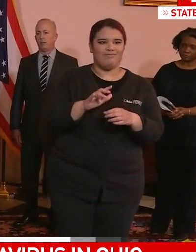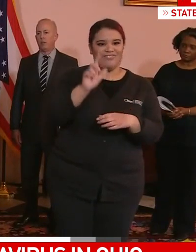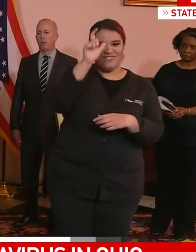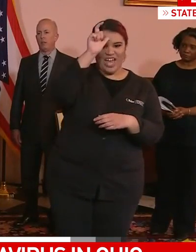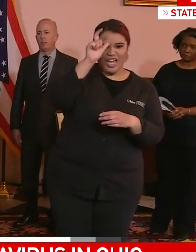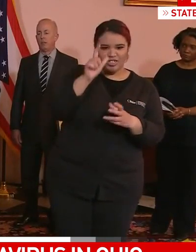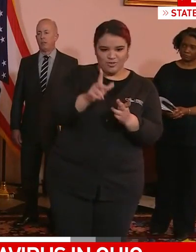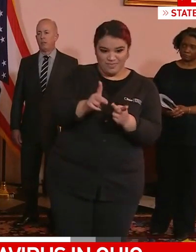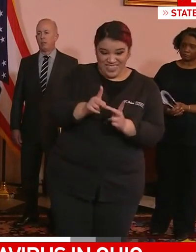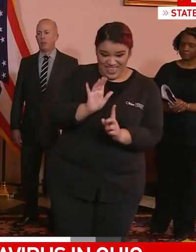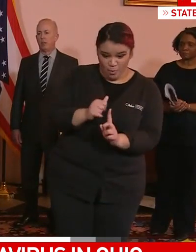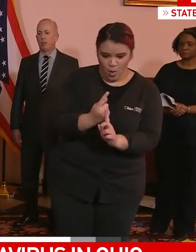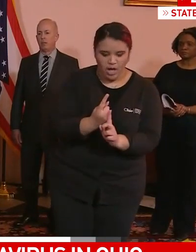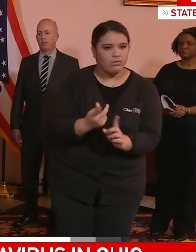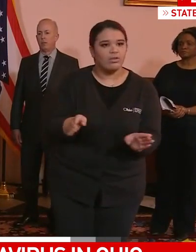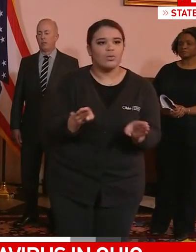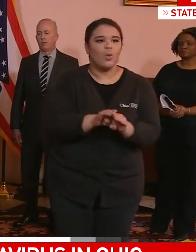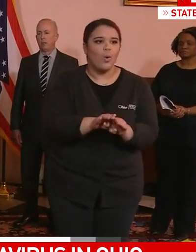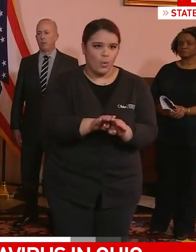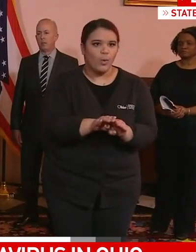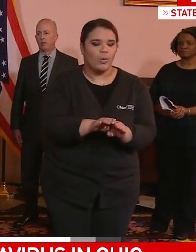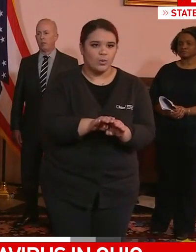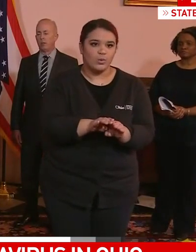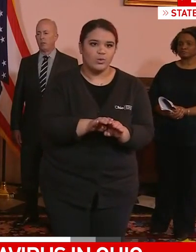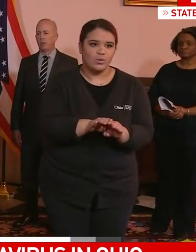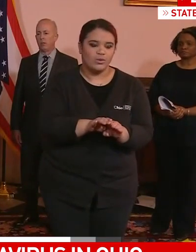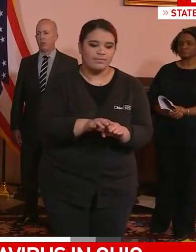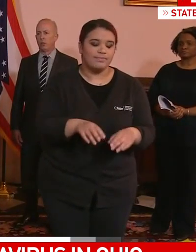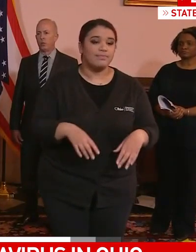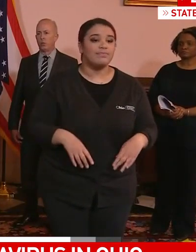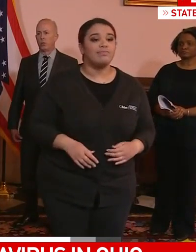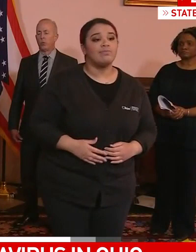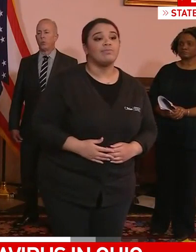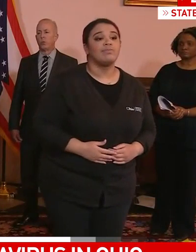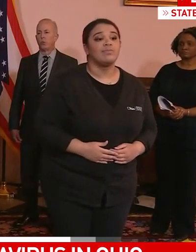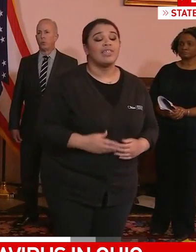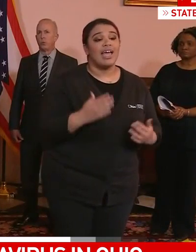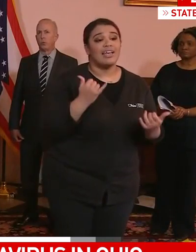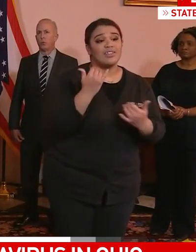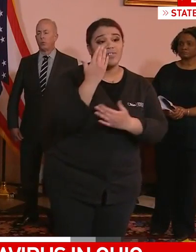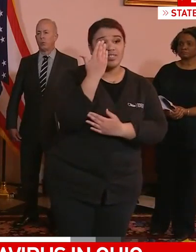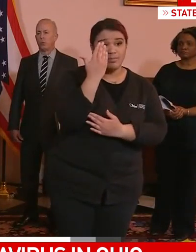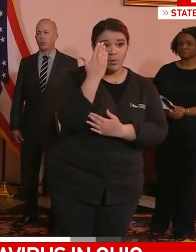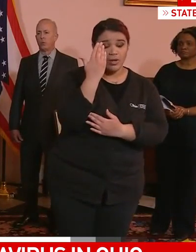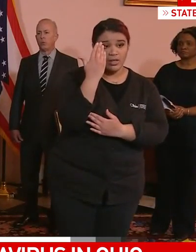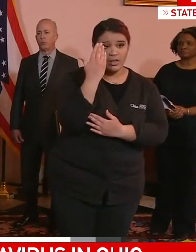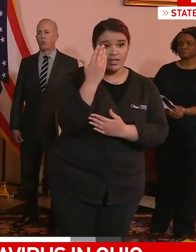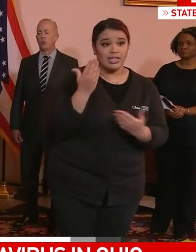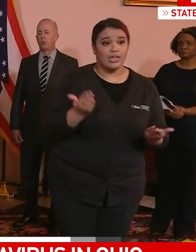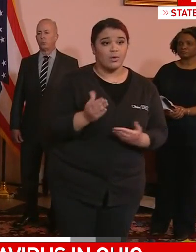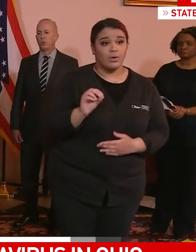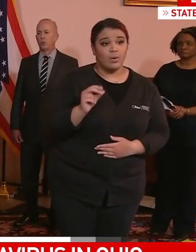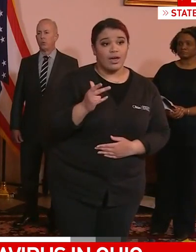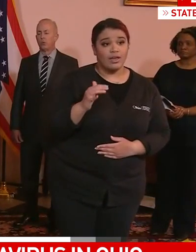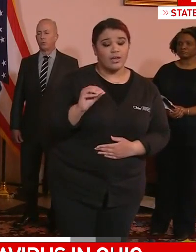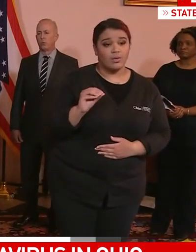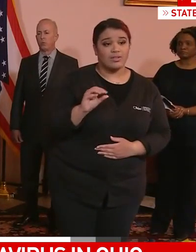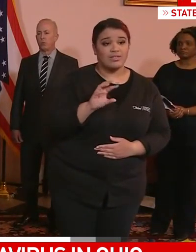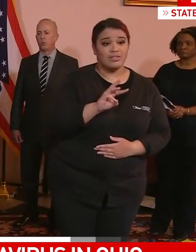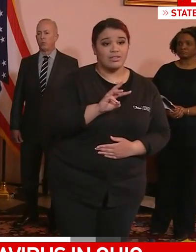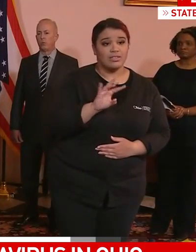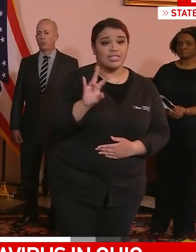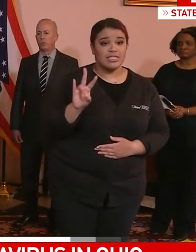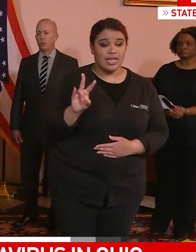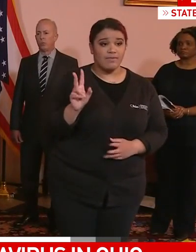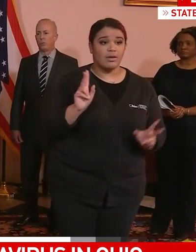Here in Ohio, right now, we have, as of this morning, 67 cases. Again,